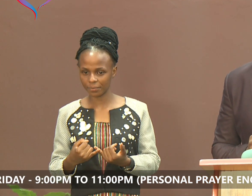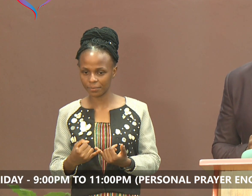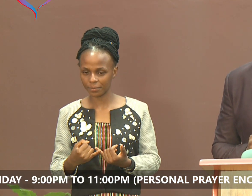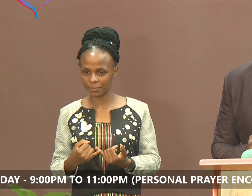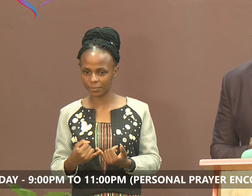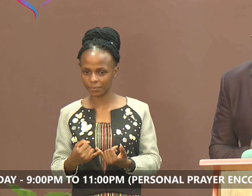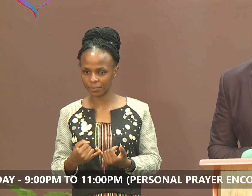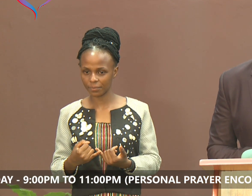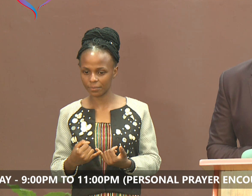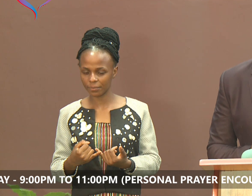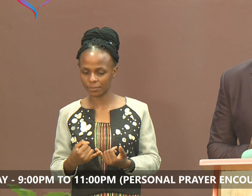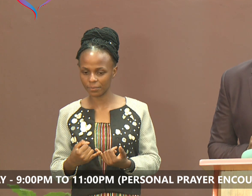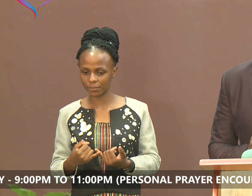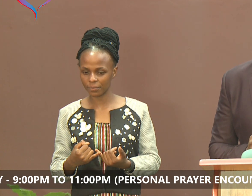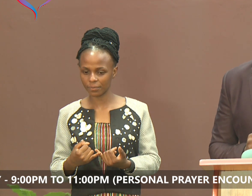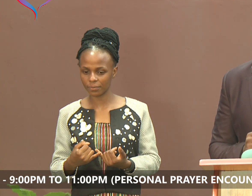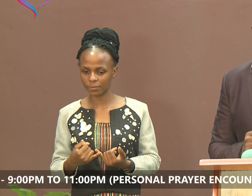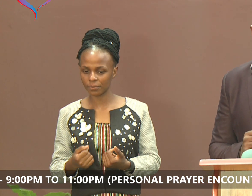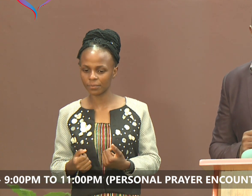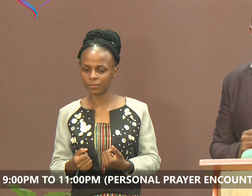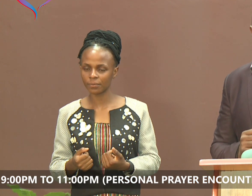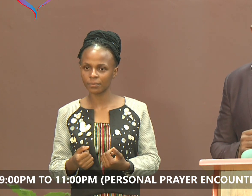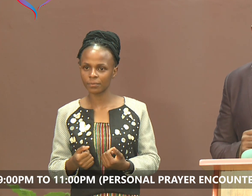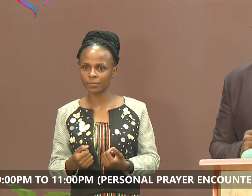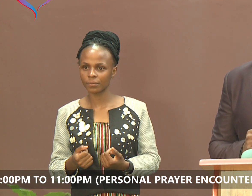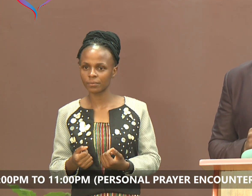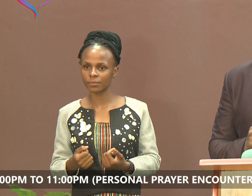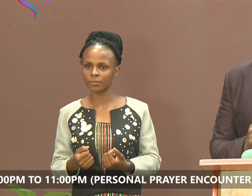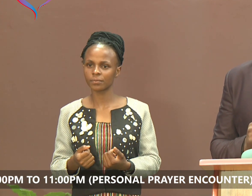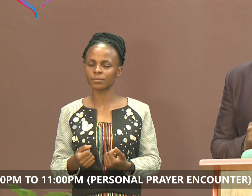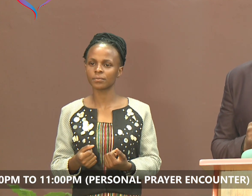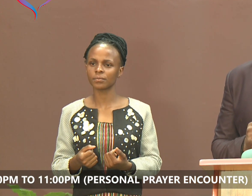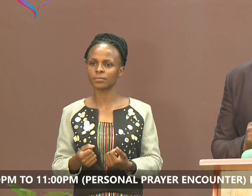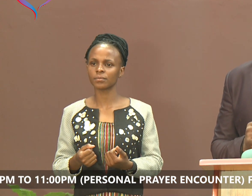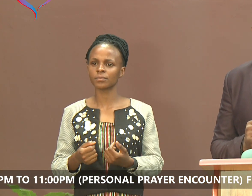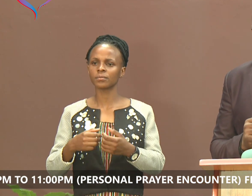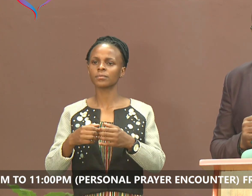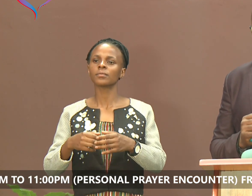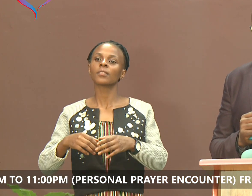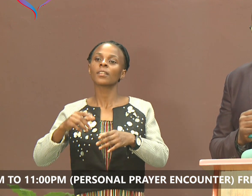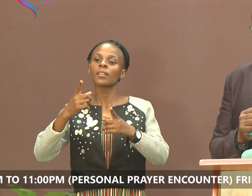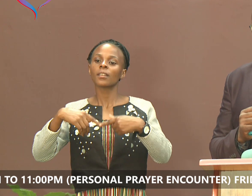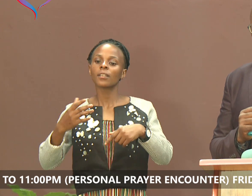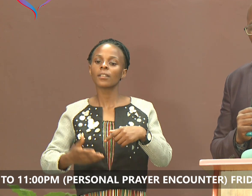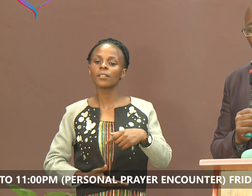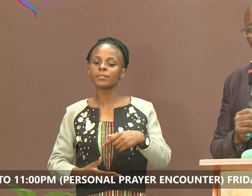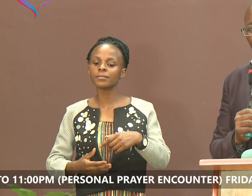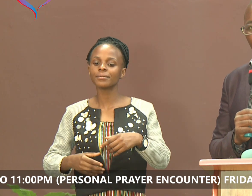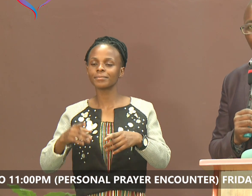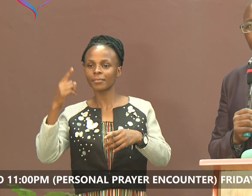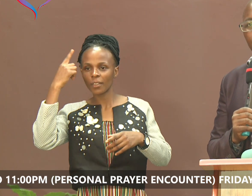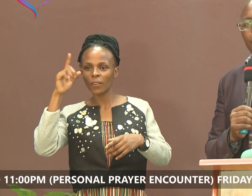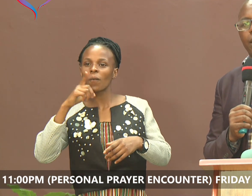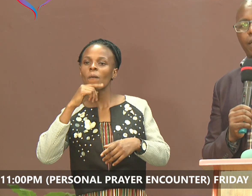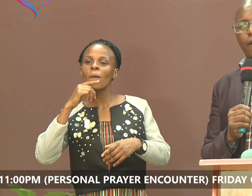nti kirinako engeri gye kinayigiriza oba oli awuliriza kyanakiyigako ng'akifunye. Then we have this one is for men,